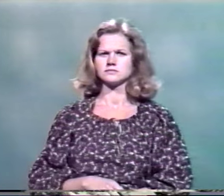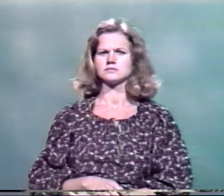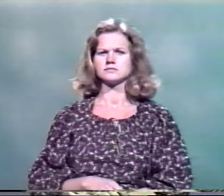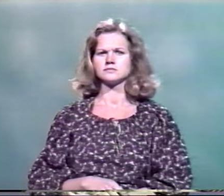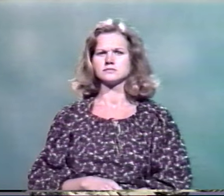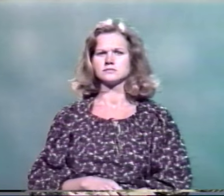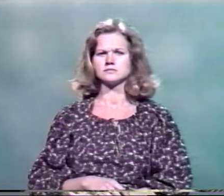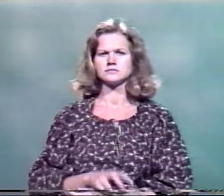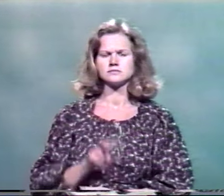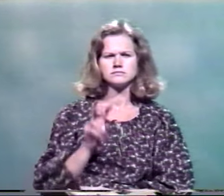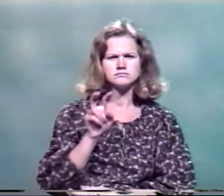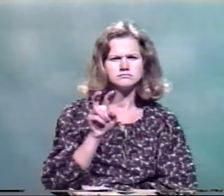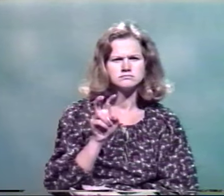To look intently.